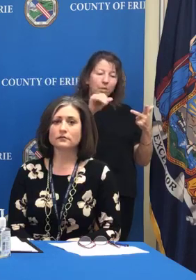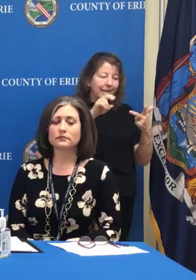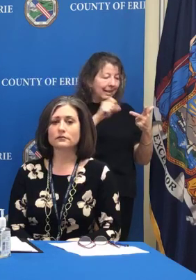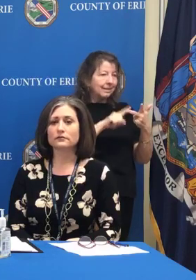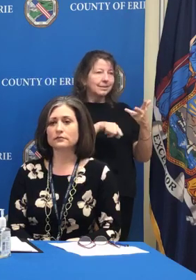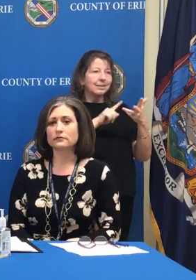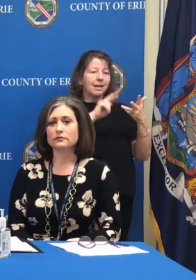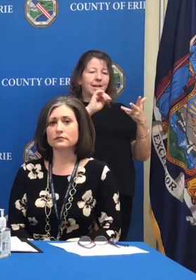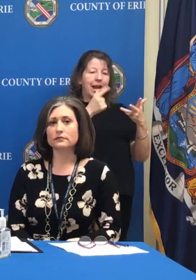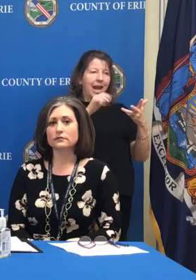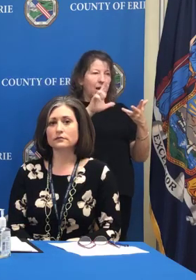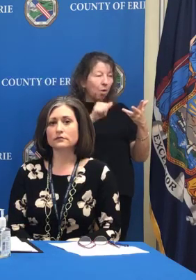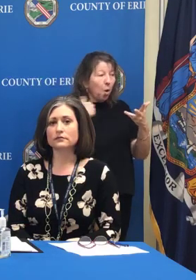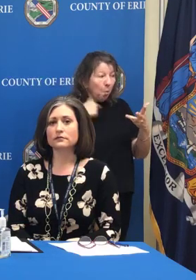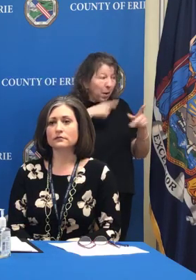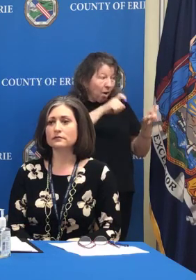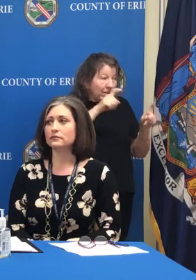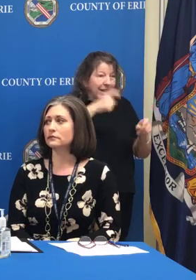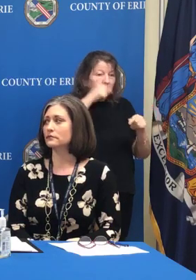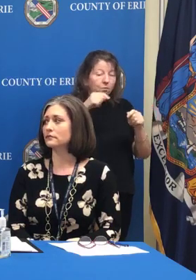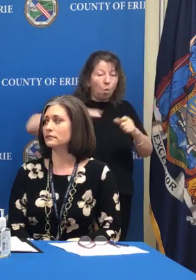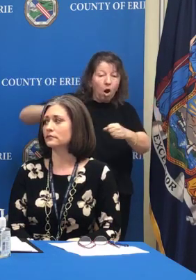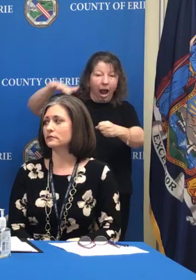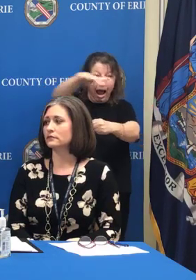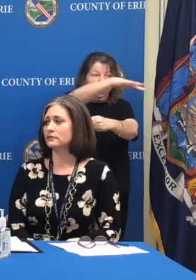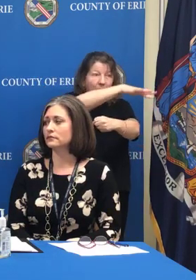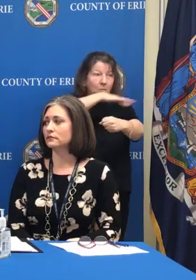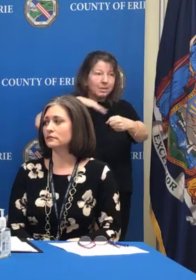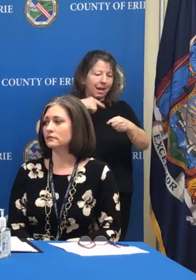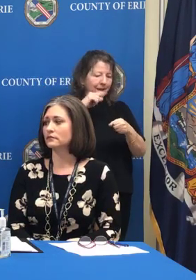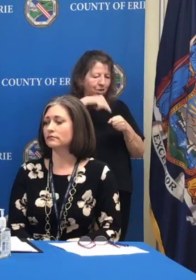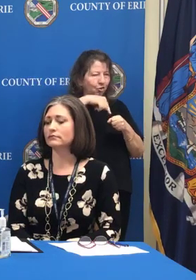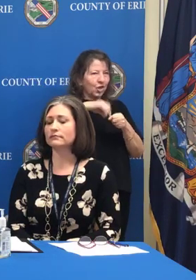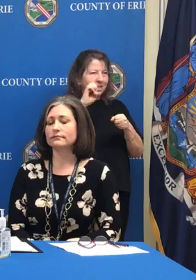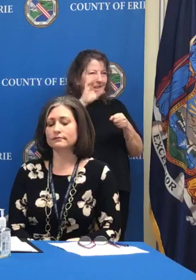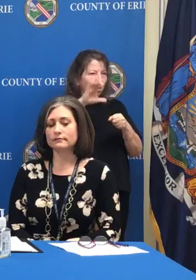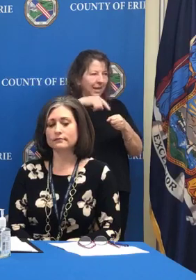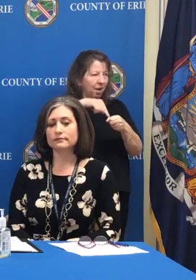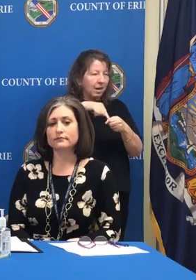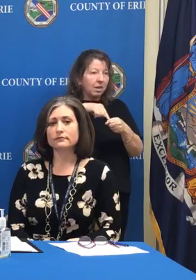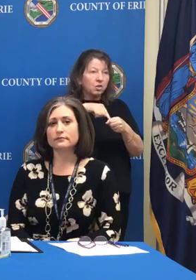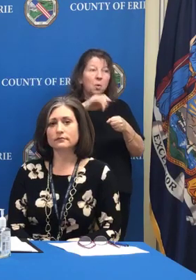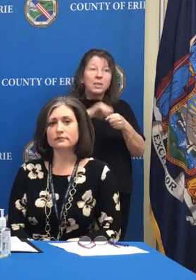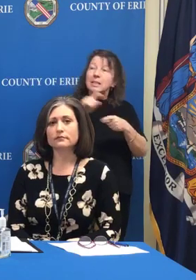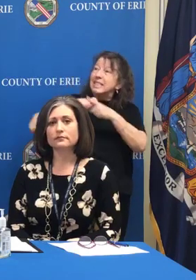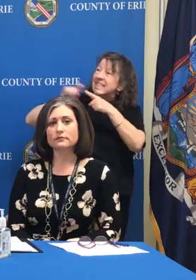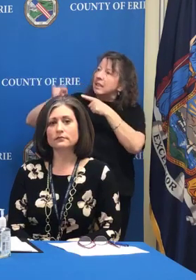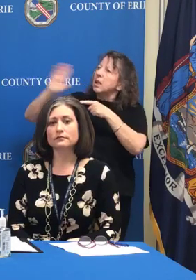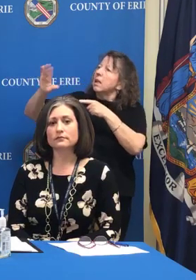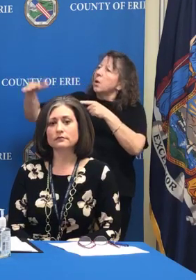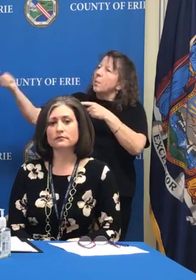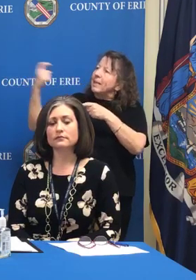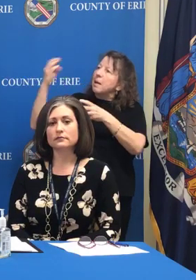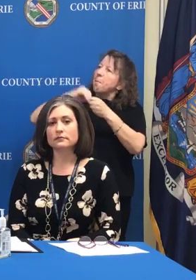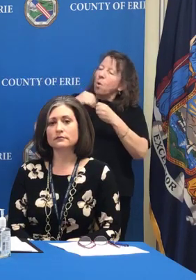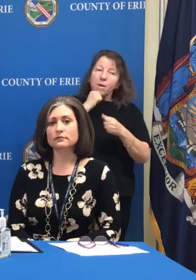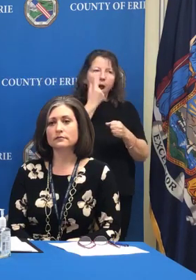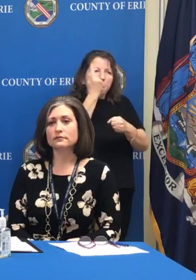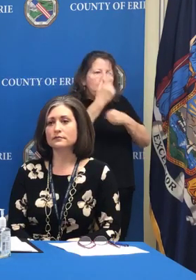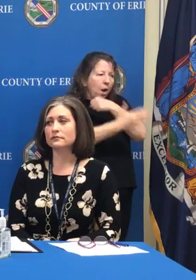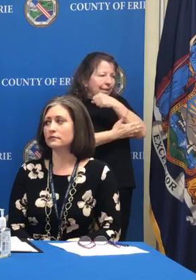on us to do tests. And that's why we've been calling and demanding and pleading to get more tests. At least